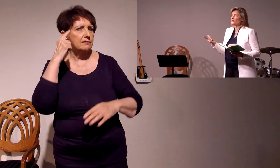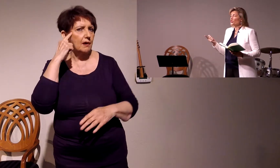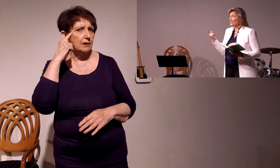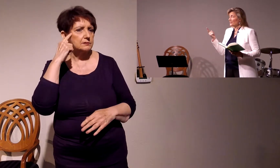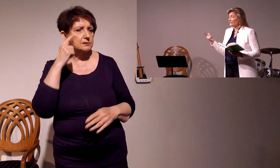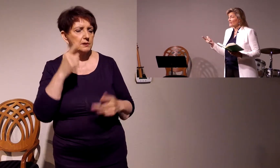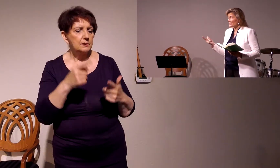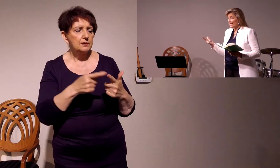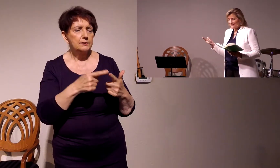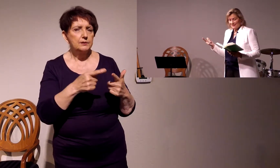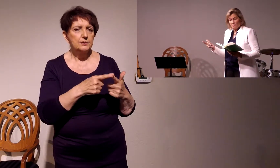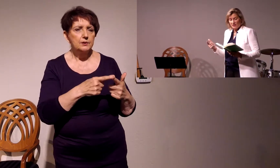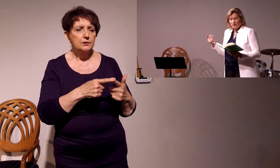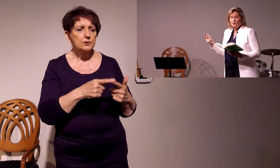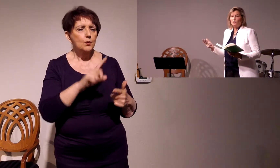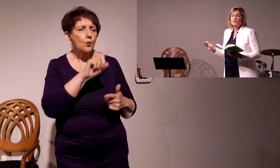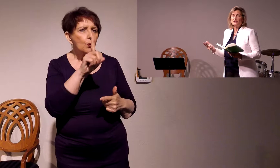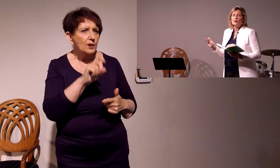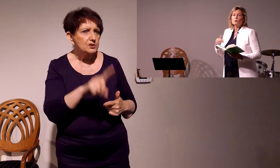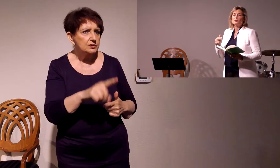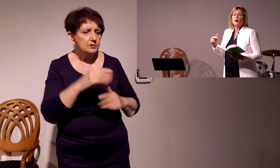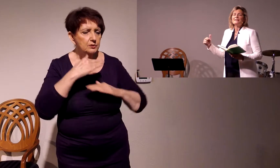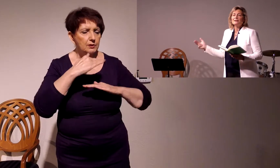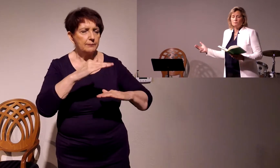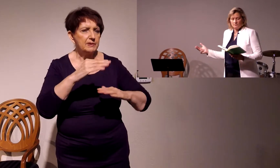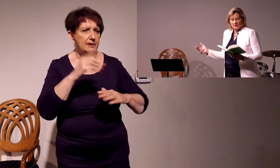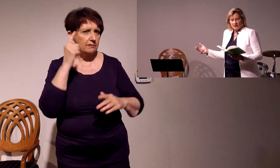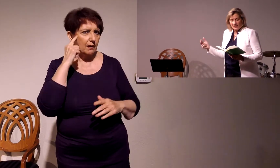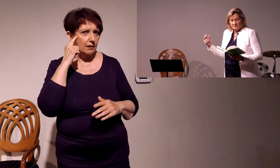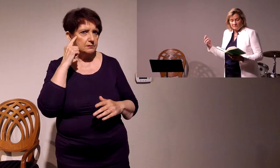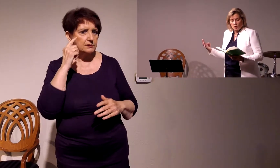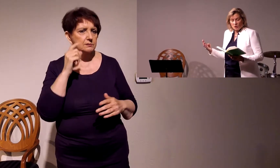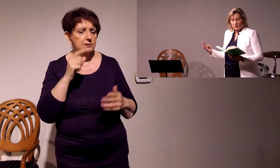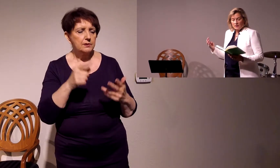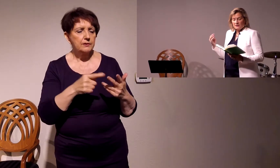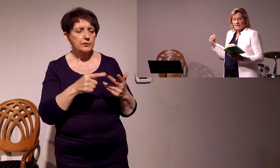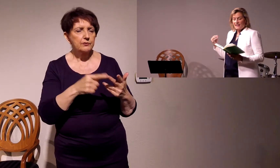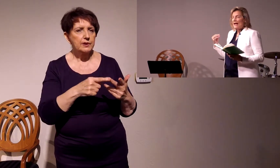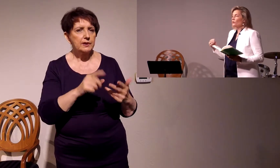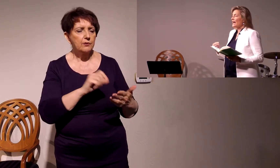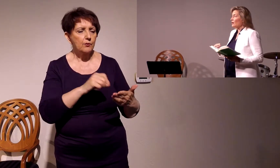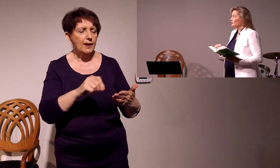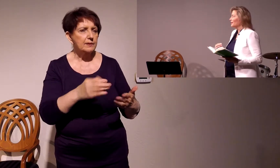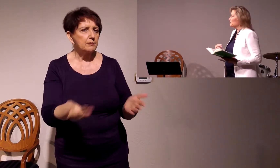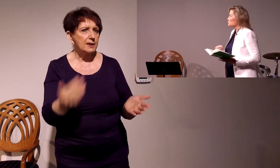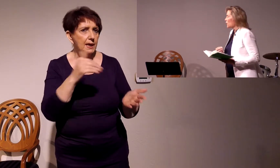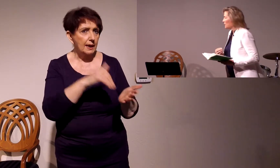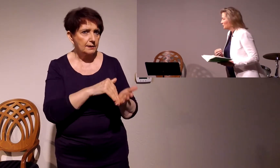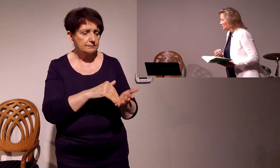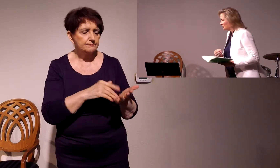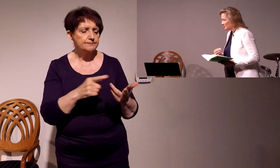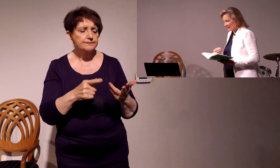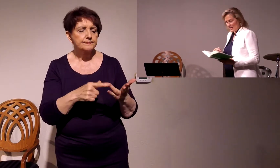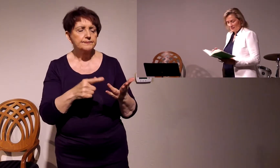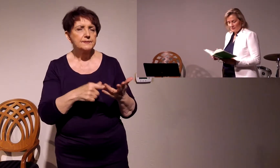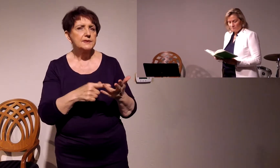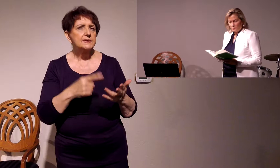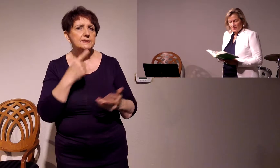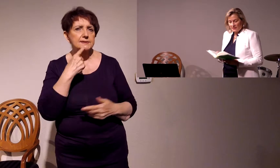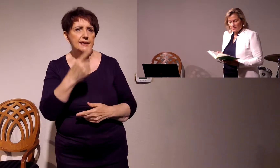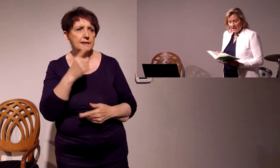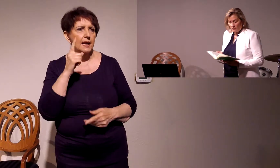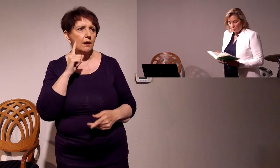2, question and investigate them. 3, rewrite them. And 4, say it out loud and proud.